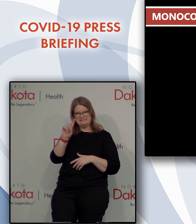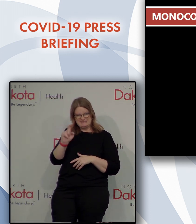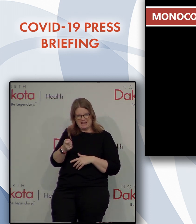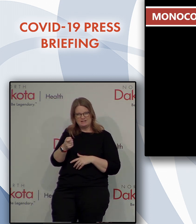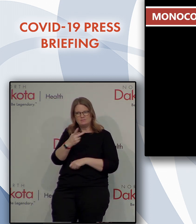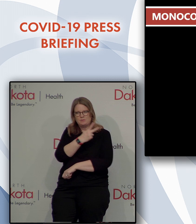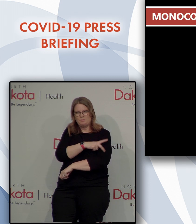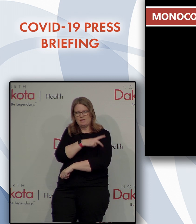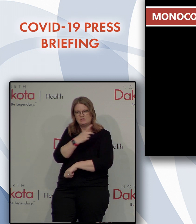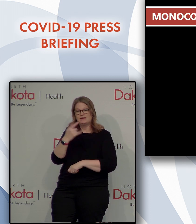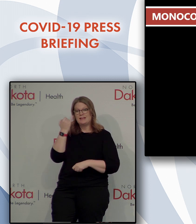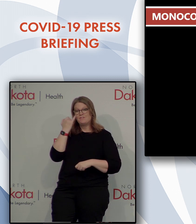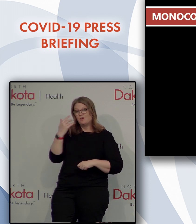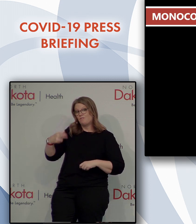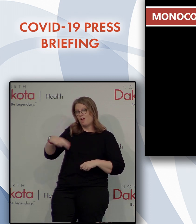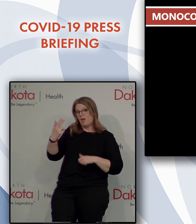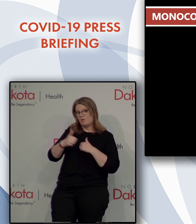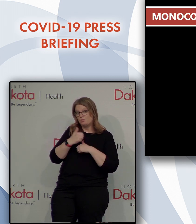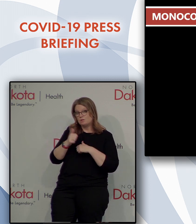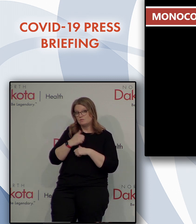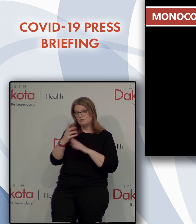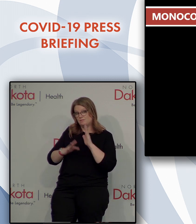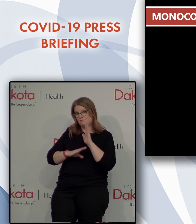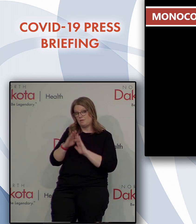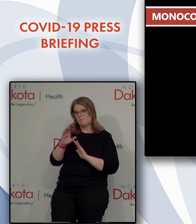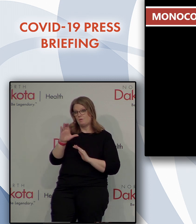risk for developing severe COVID-19.